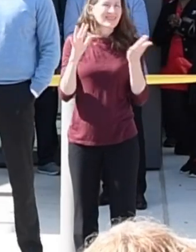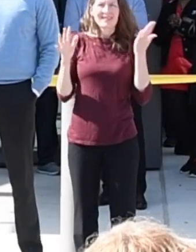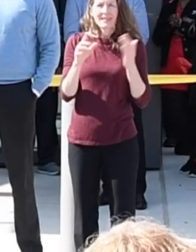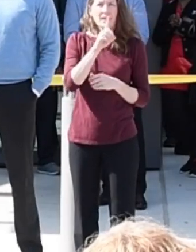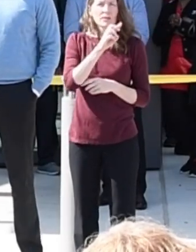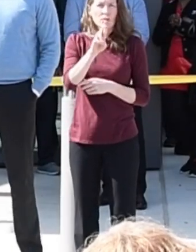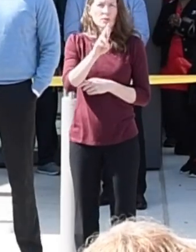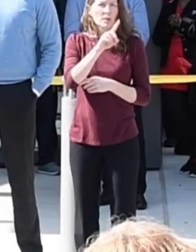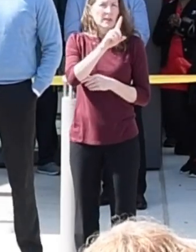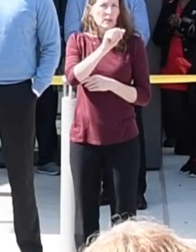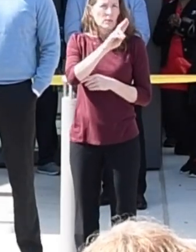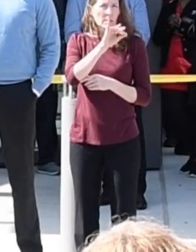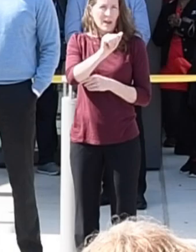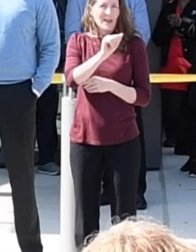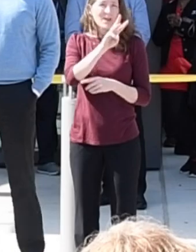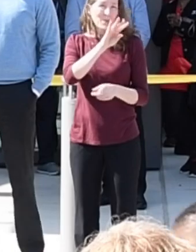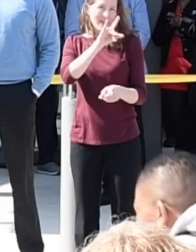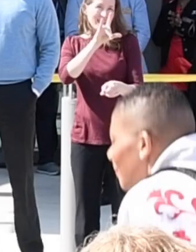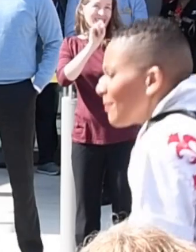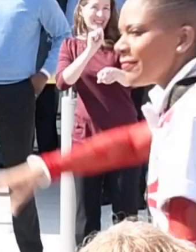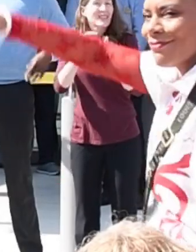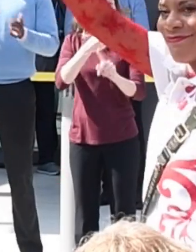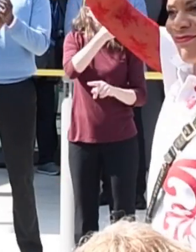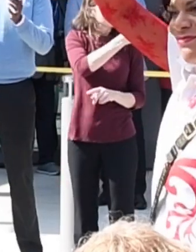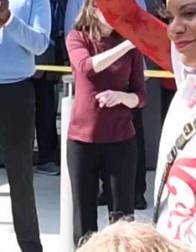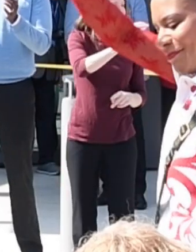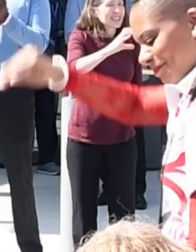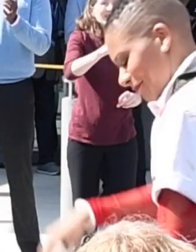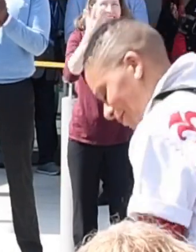Dr. Daria Willis from Howard Community College.